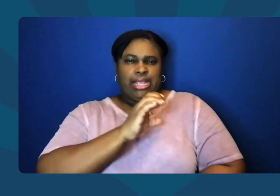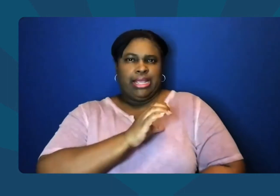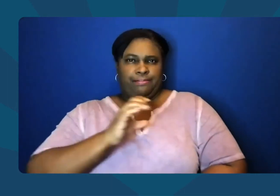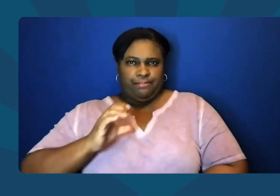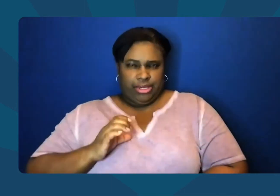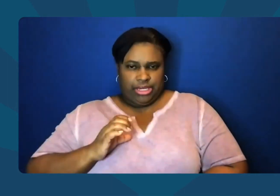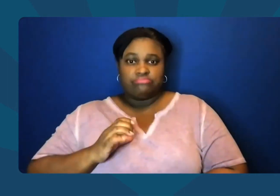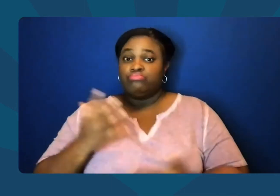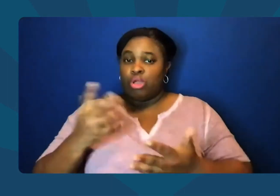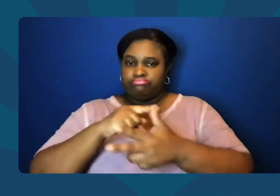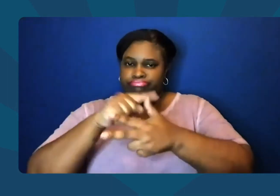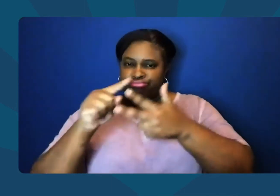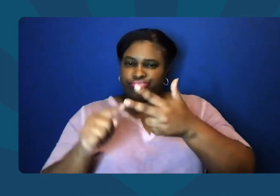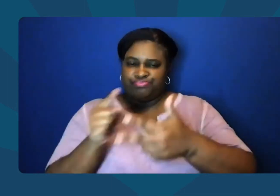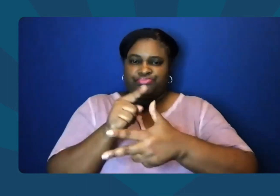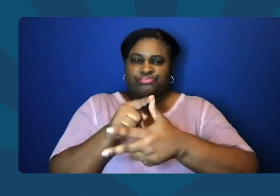the Government Committee,